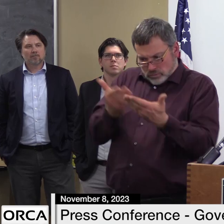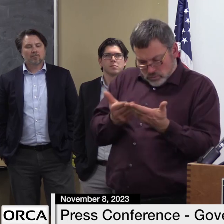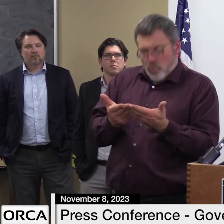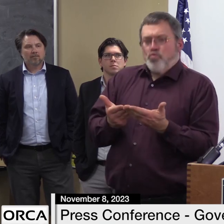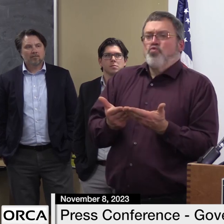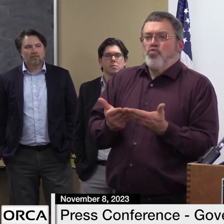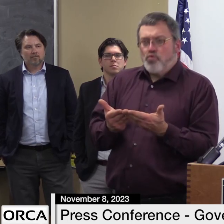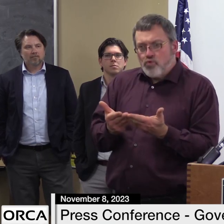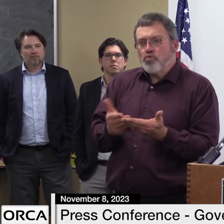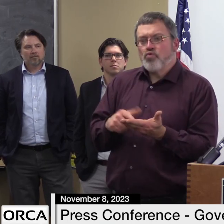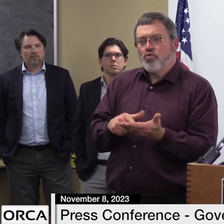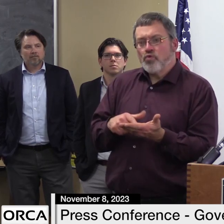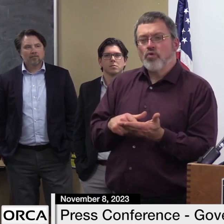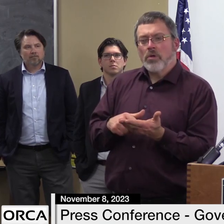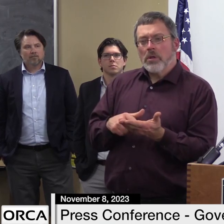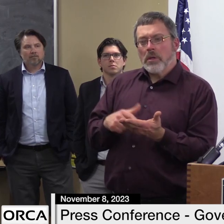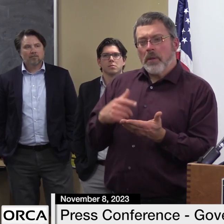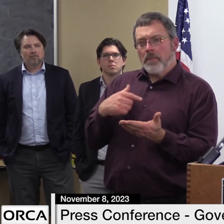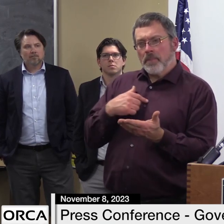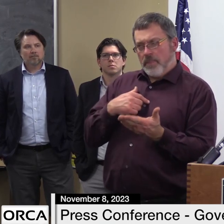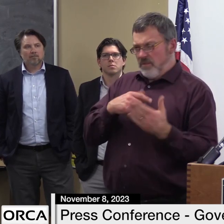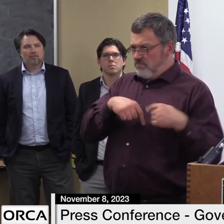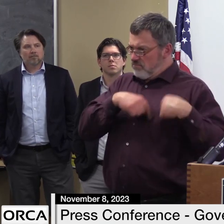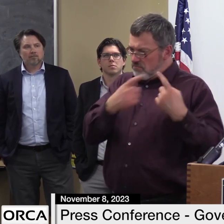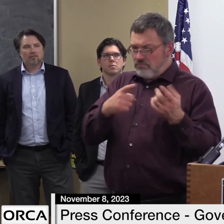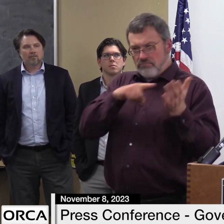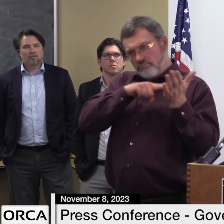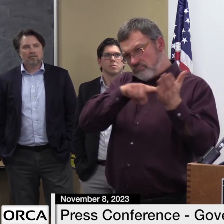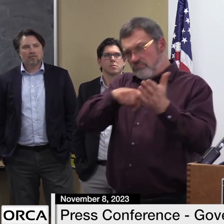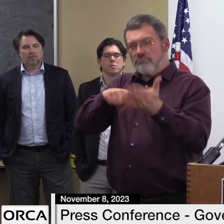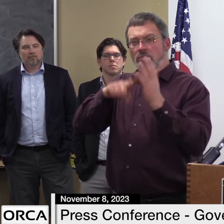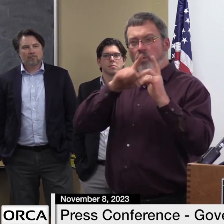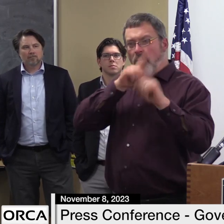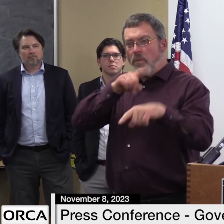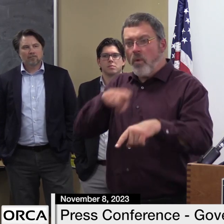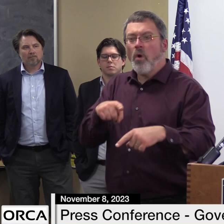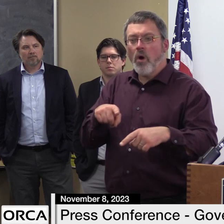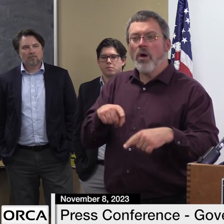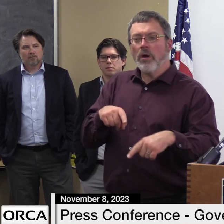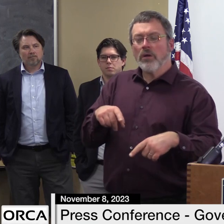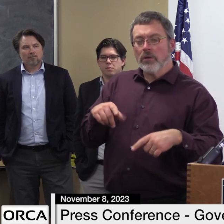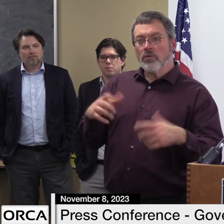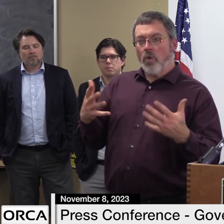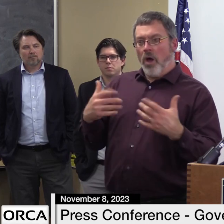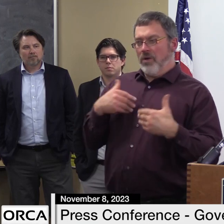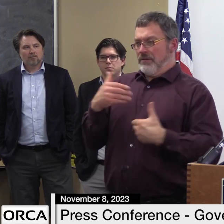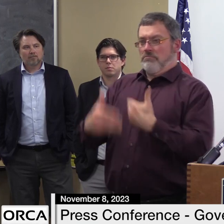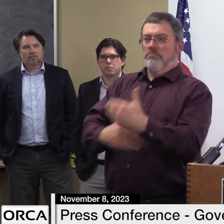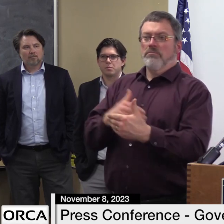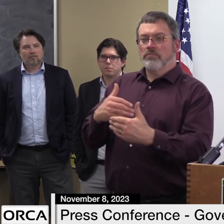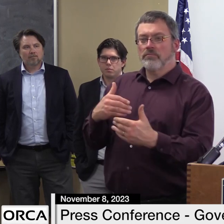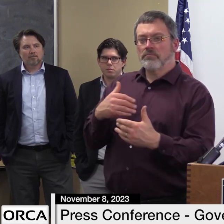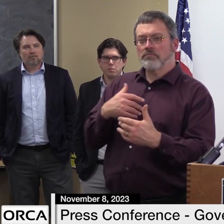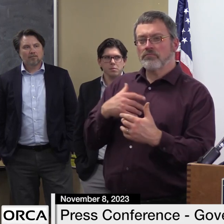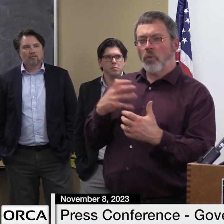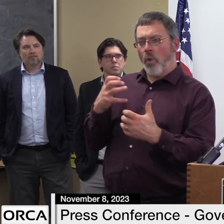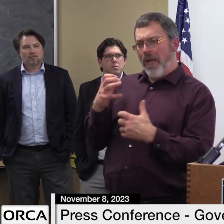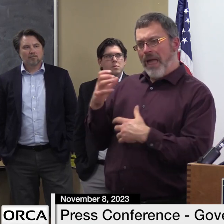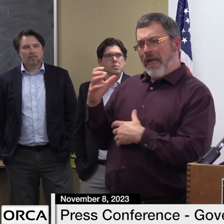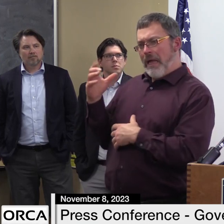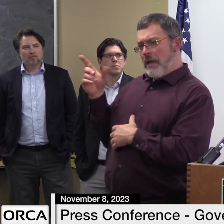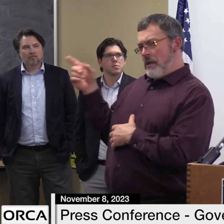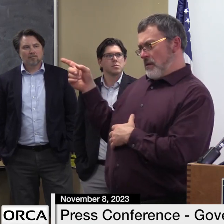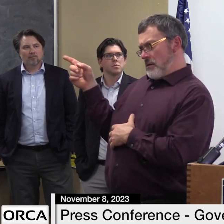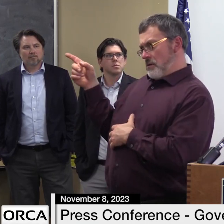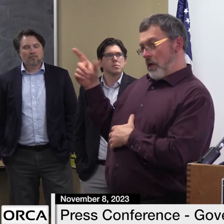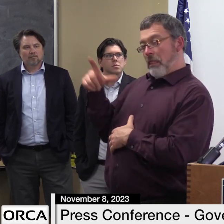last few decades and pulled all this together now. So I want to give them the benefit of the doubt